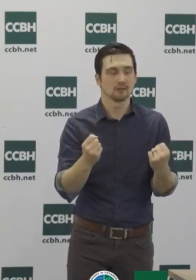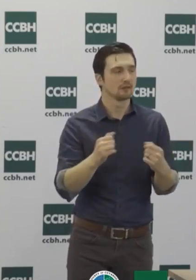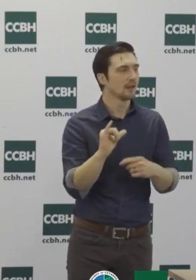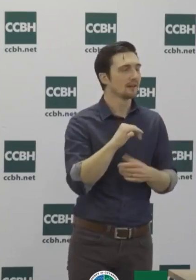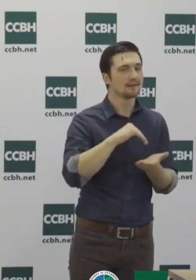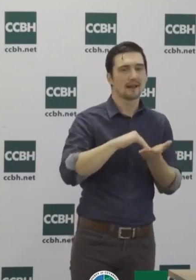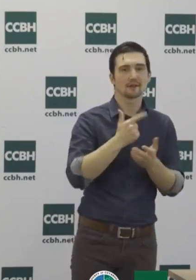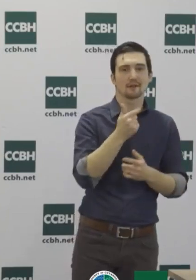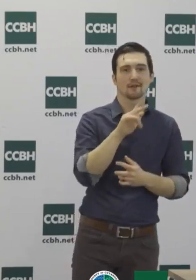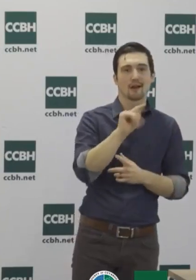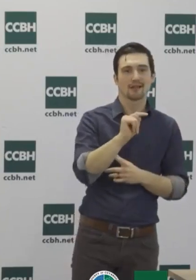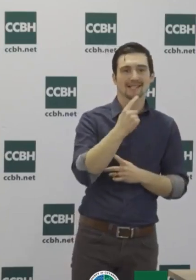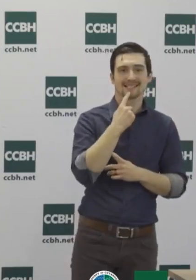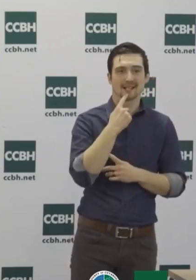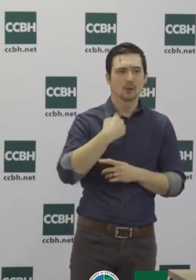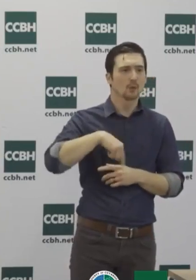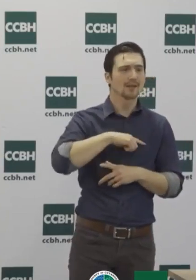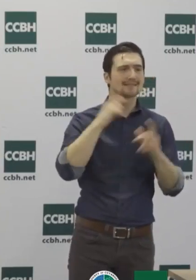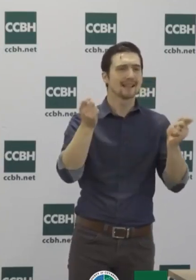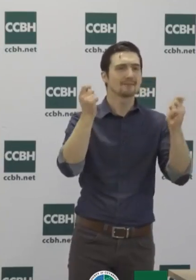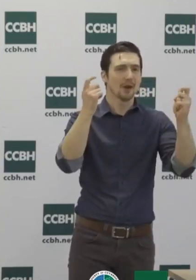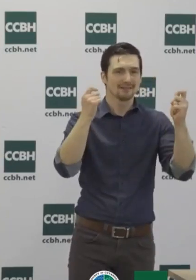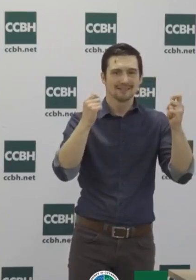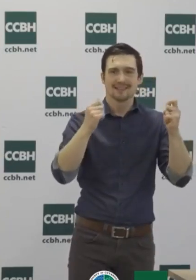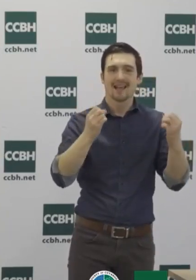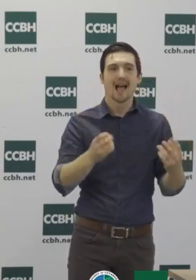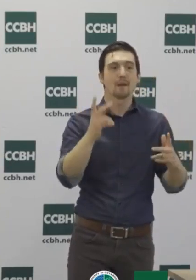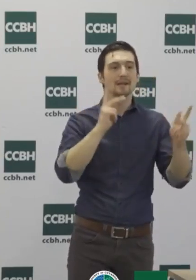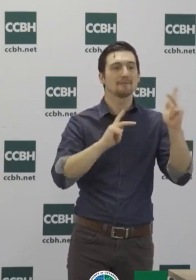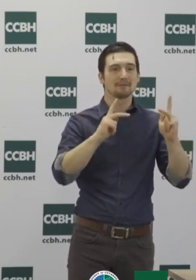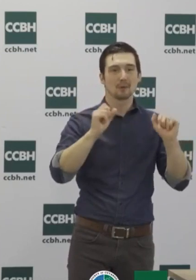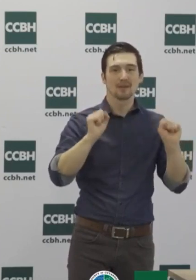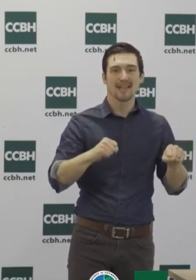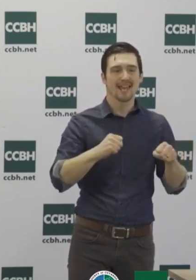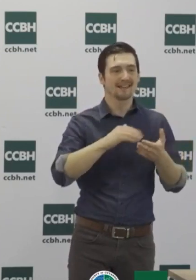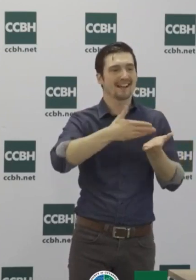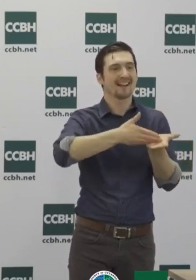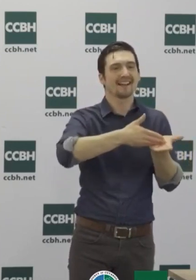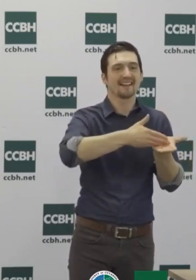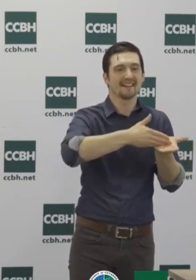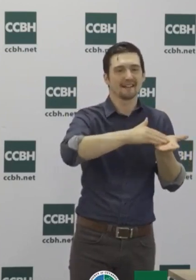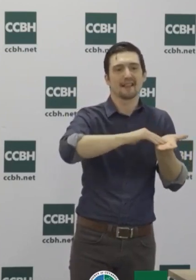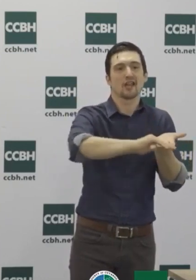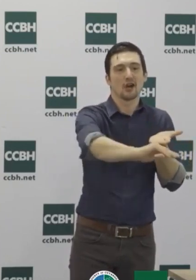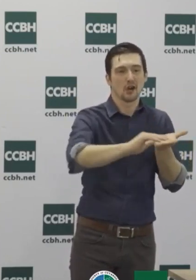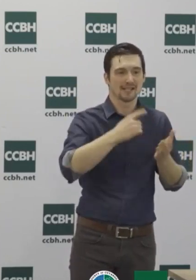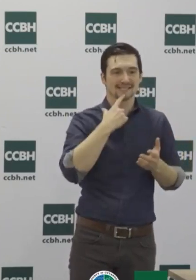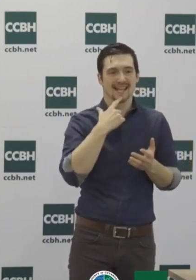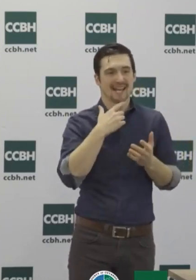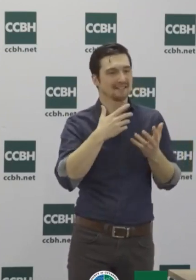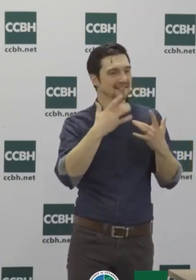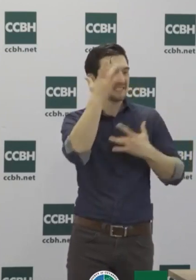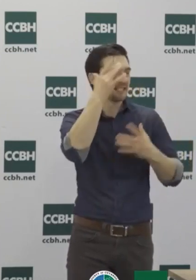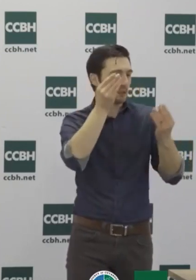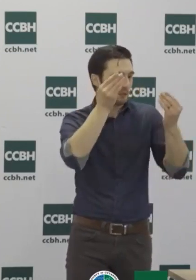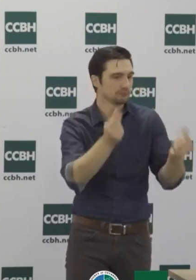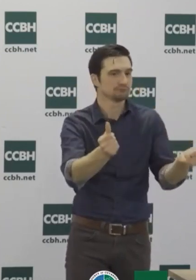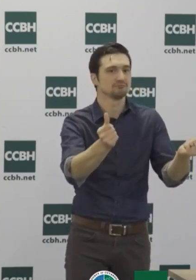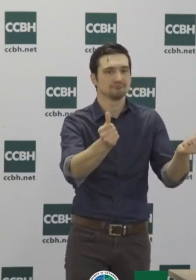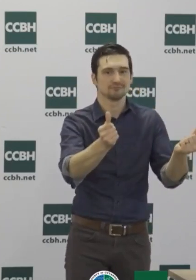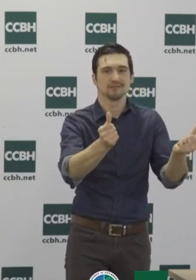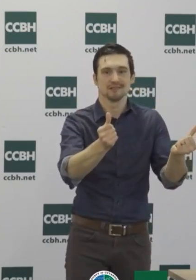Gullett said, we do celebrate the total number of people that we are able to clear. And today in our jurisdiction,